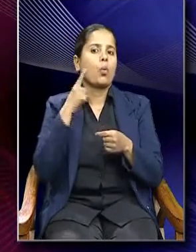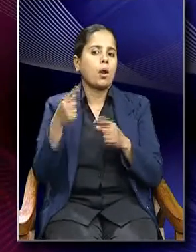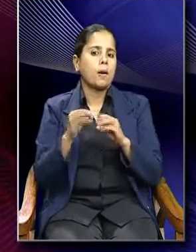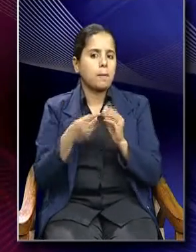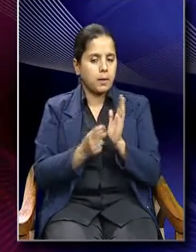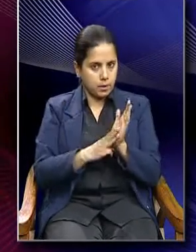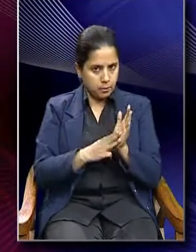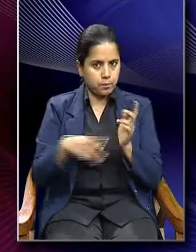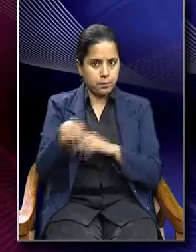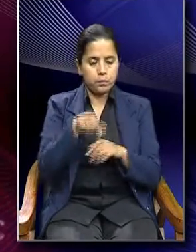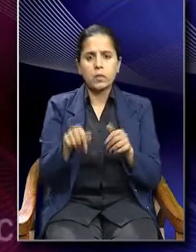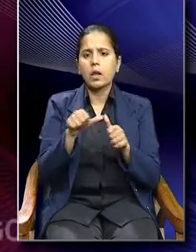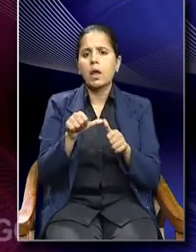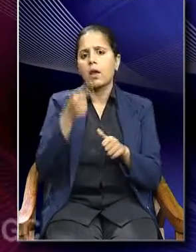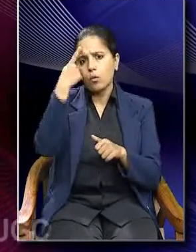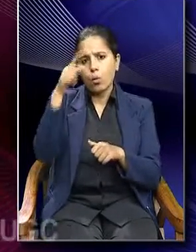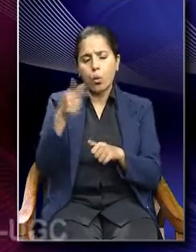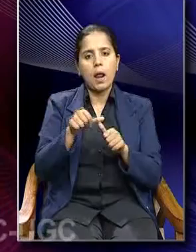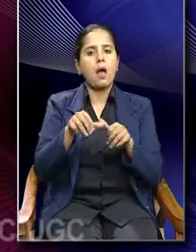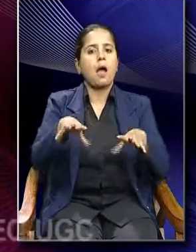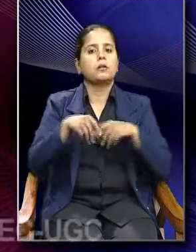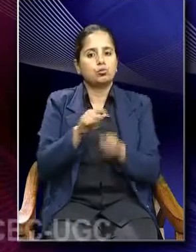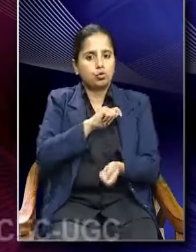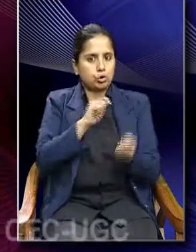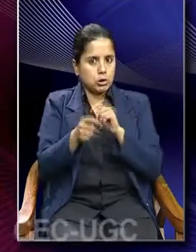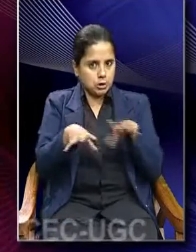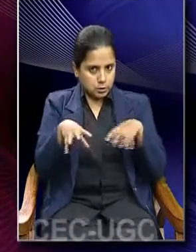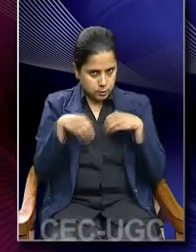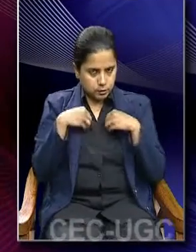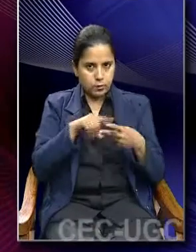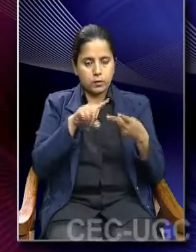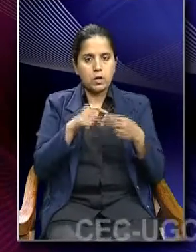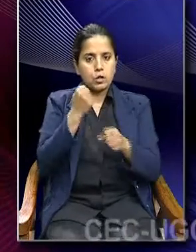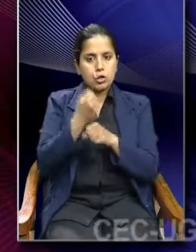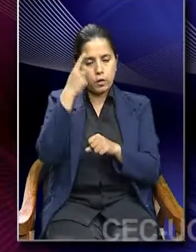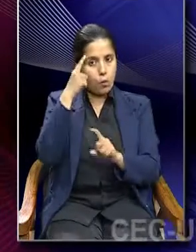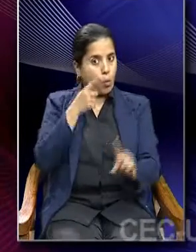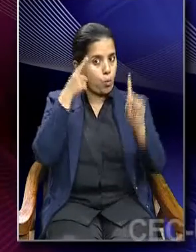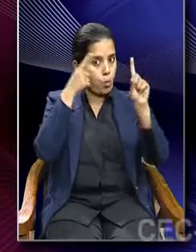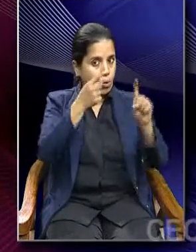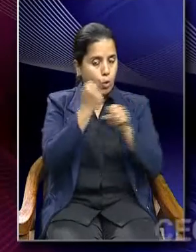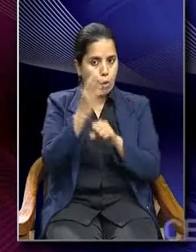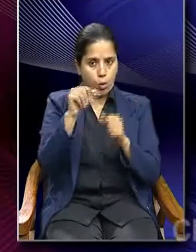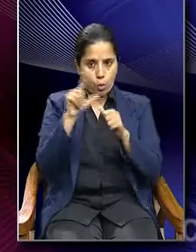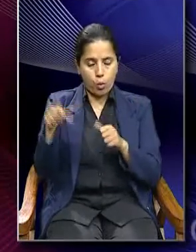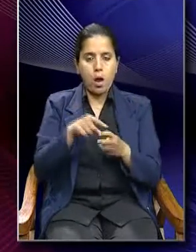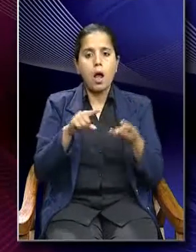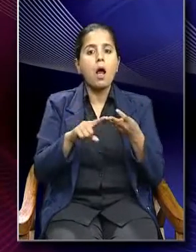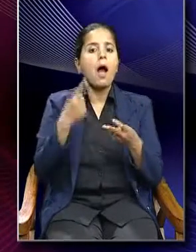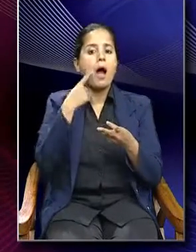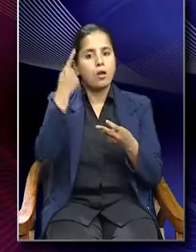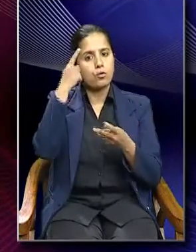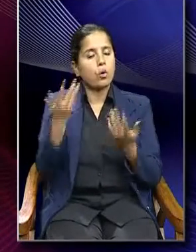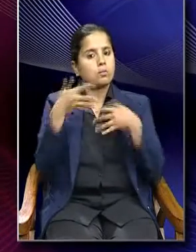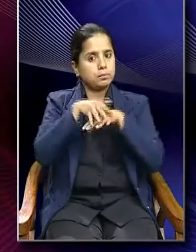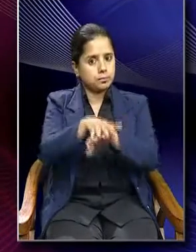AGIL? A stands for adaptation, G for goal, I for integration,